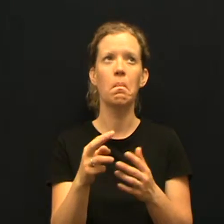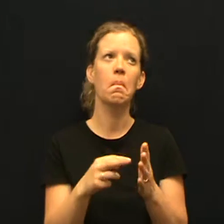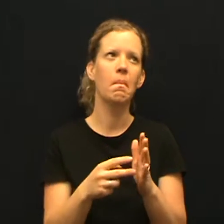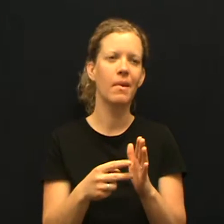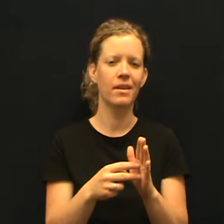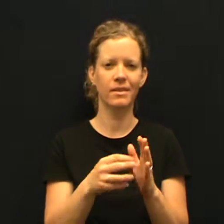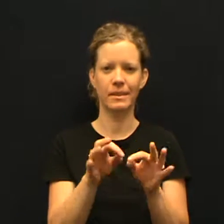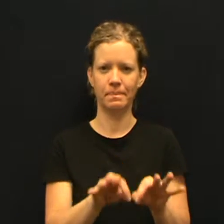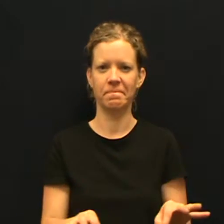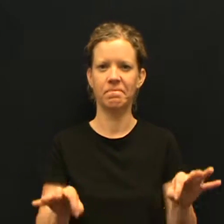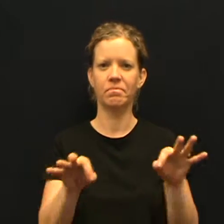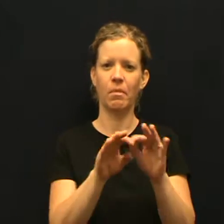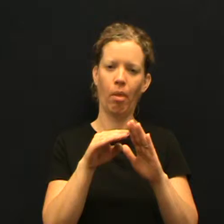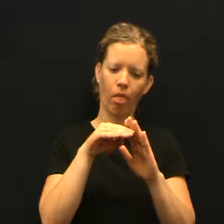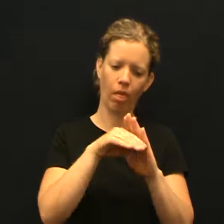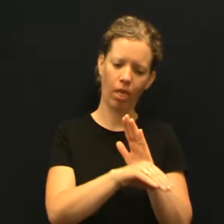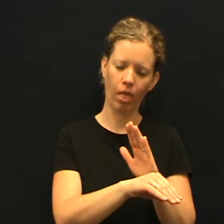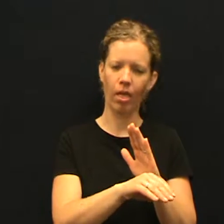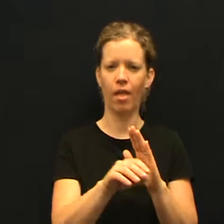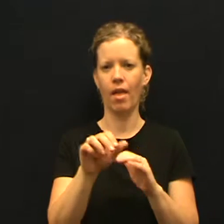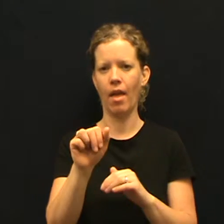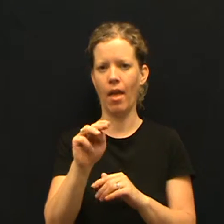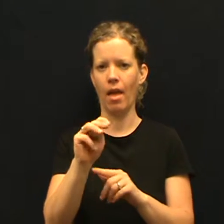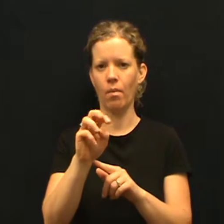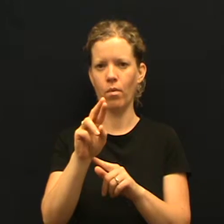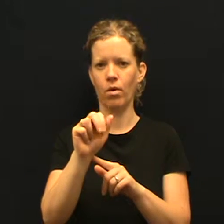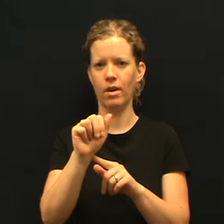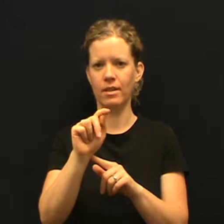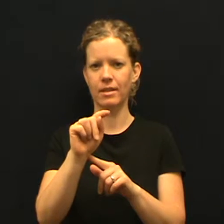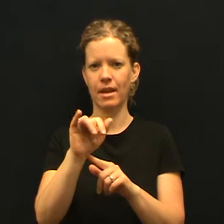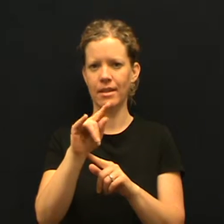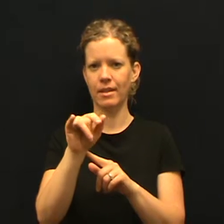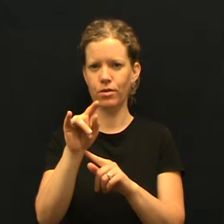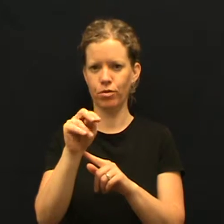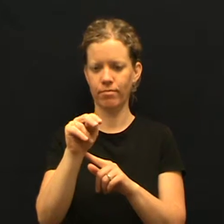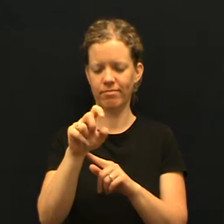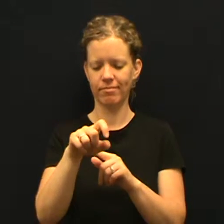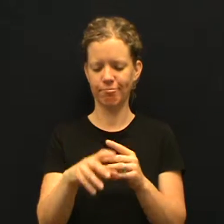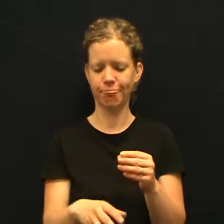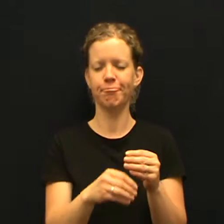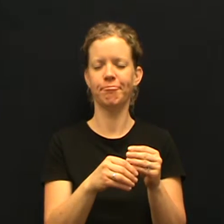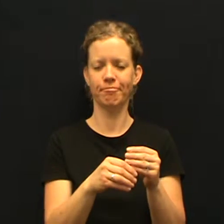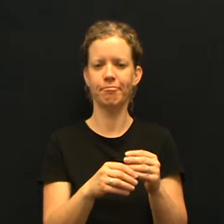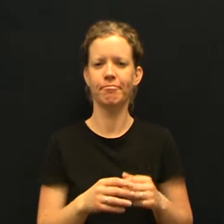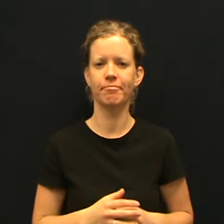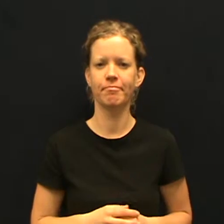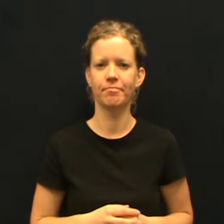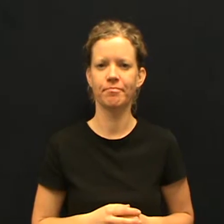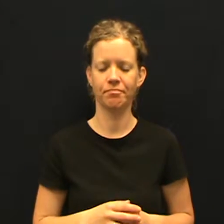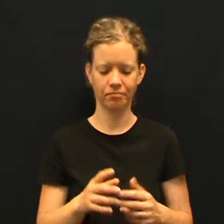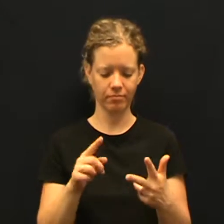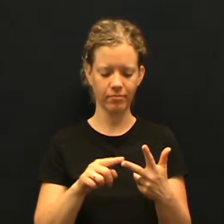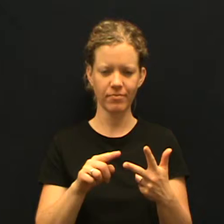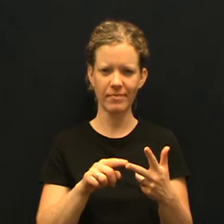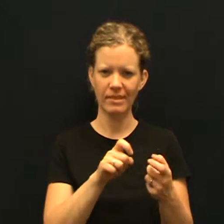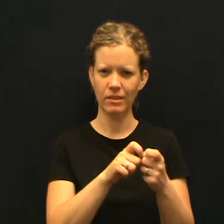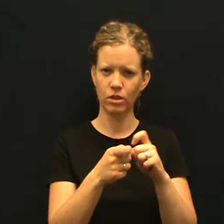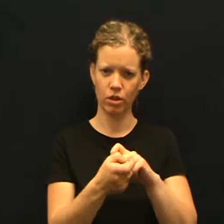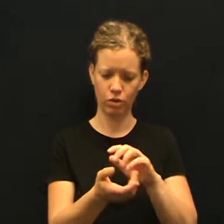any amortization, we would add that back as well. Then we look at changes in operating assets and liabilities. Those